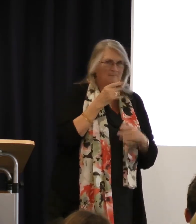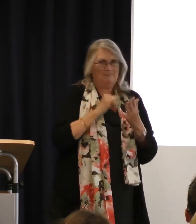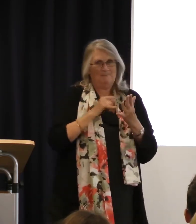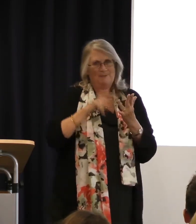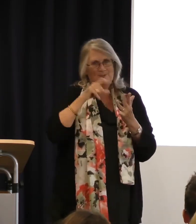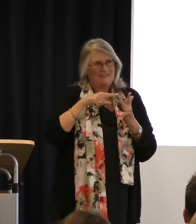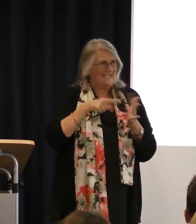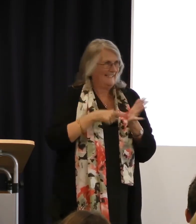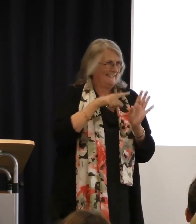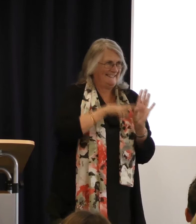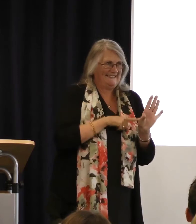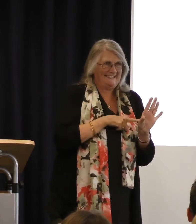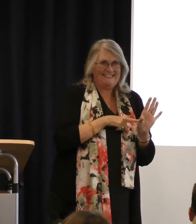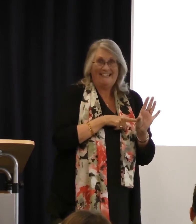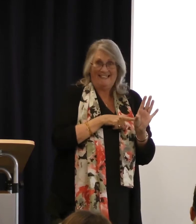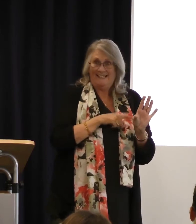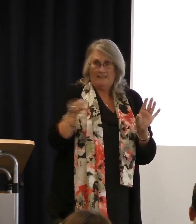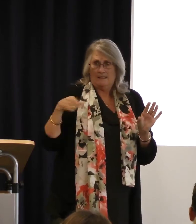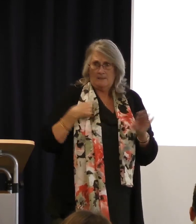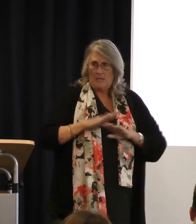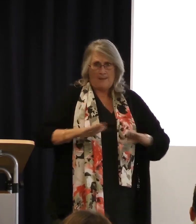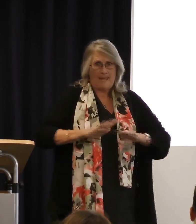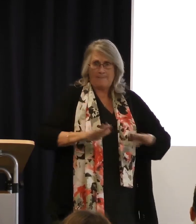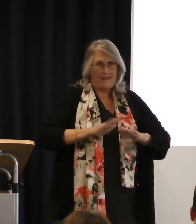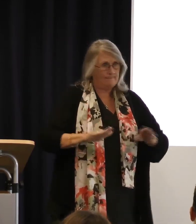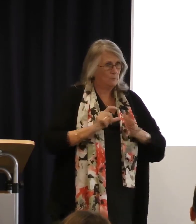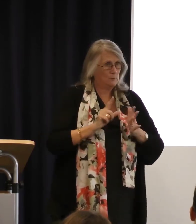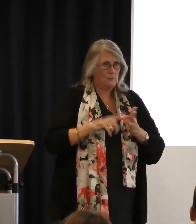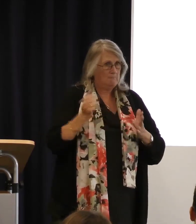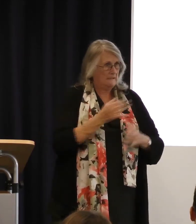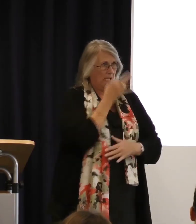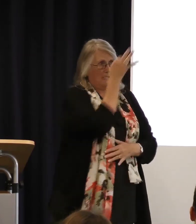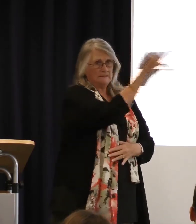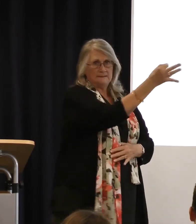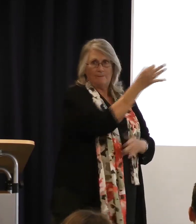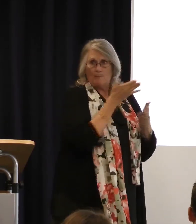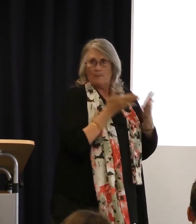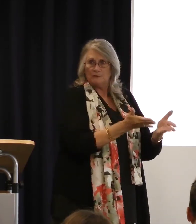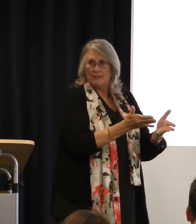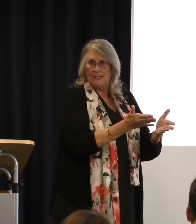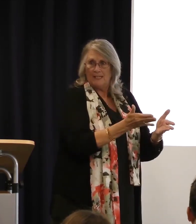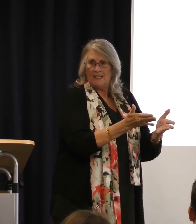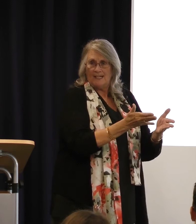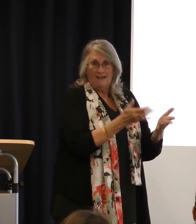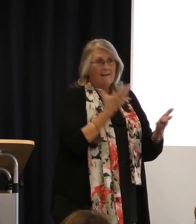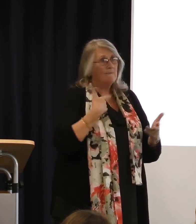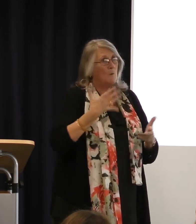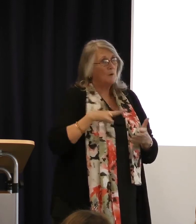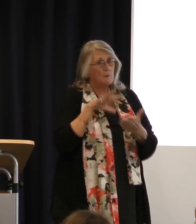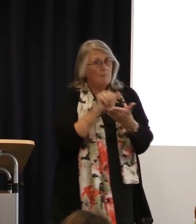adult deaf society, as it was known then, we weren't able to do a lot of things